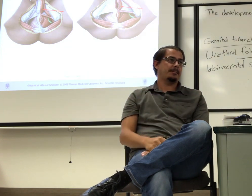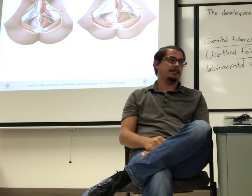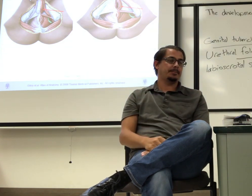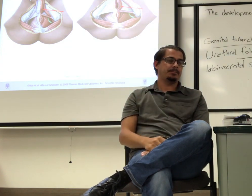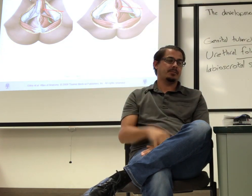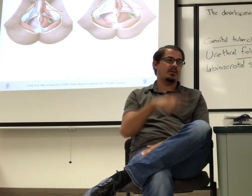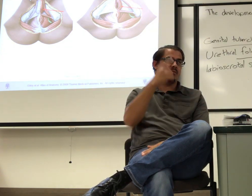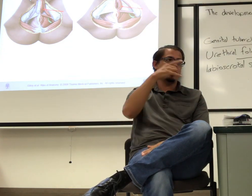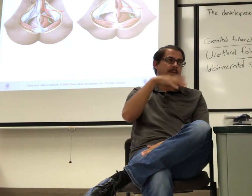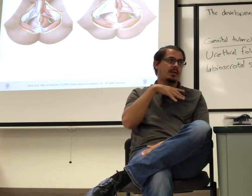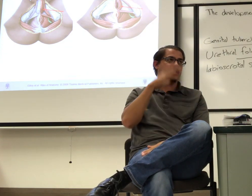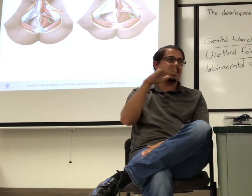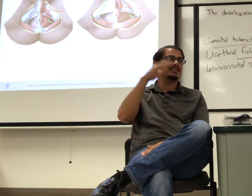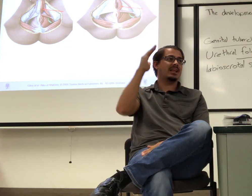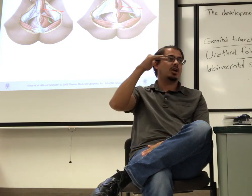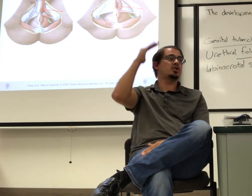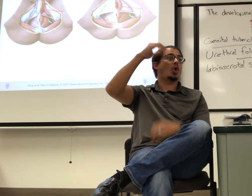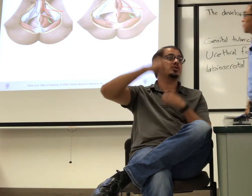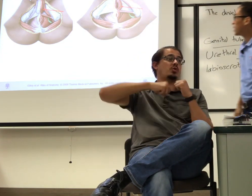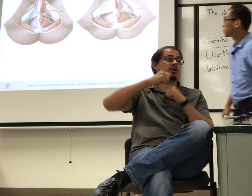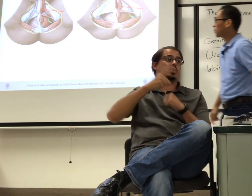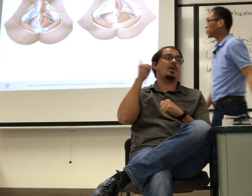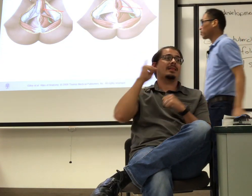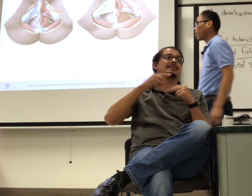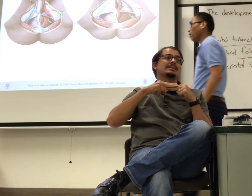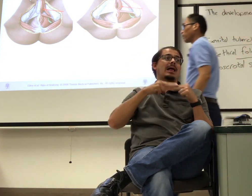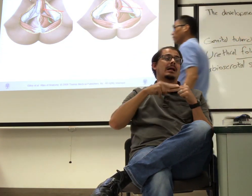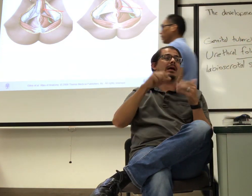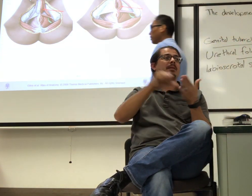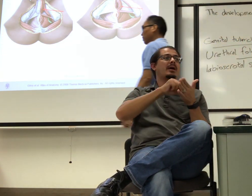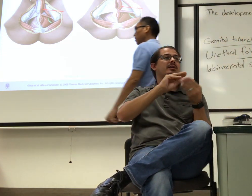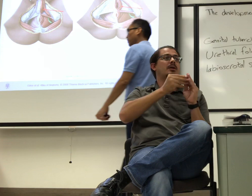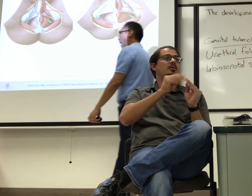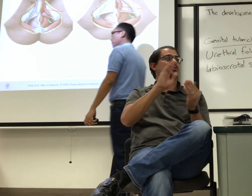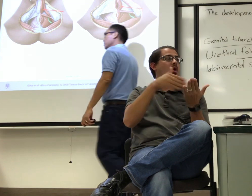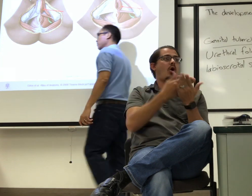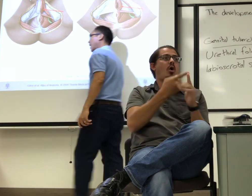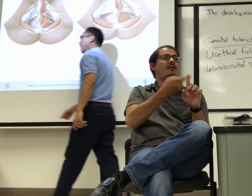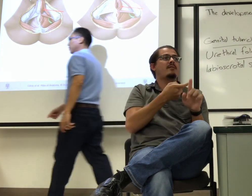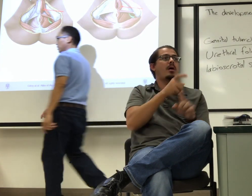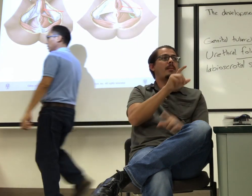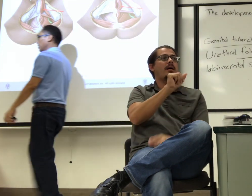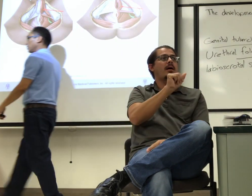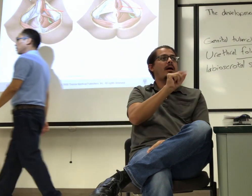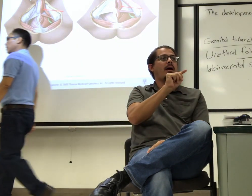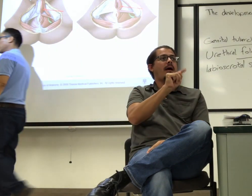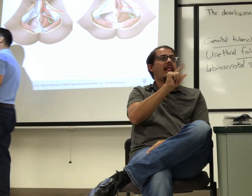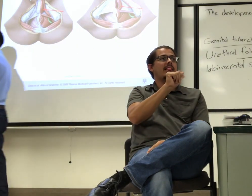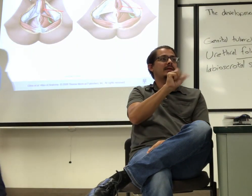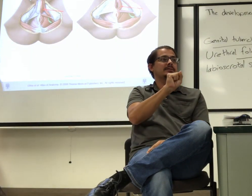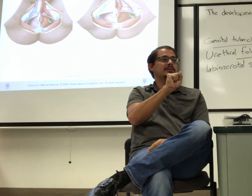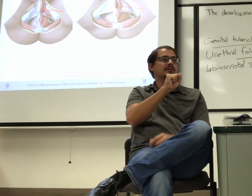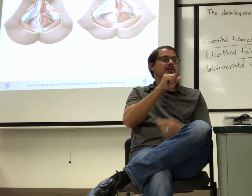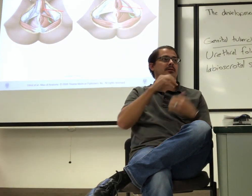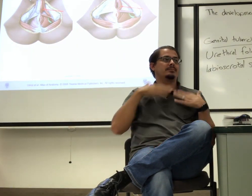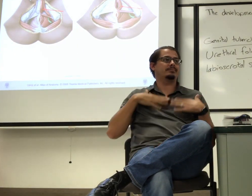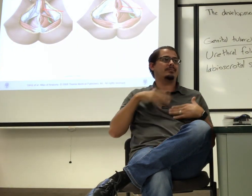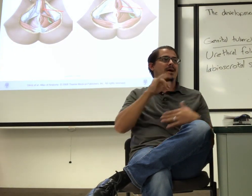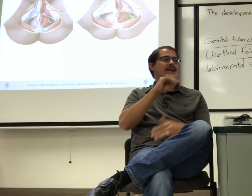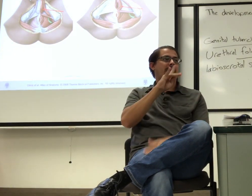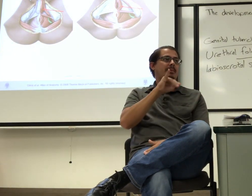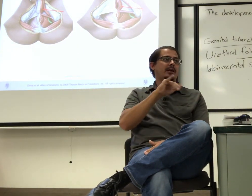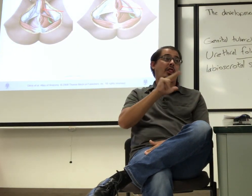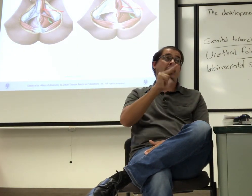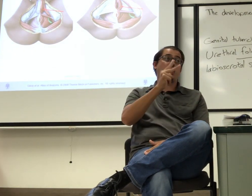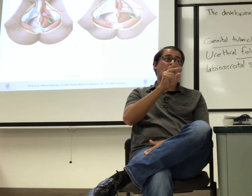in females. So those are the adult structures in this slide, and the page numbers are all from the Atlas of Anatomy that I use, the